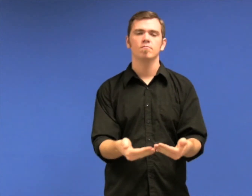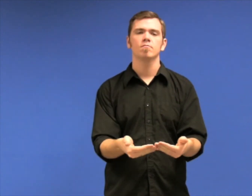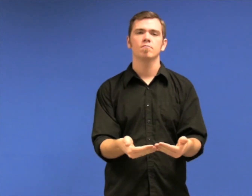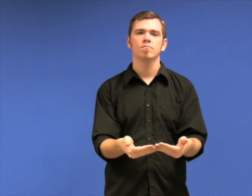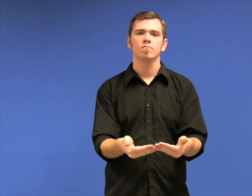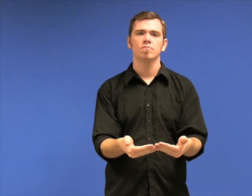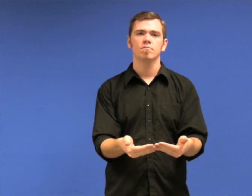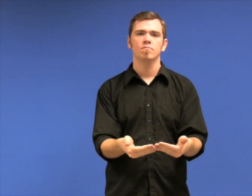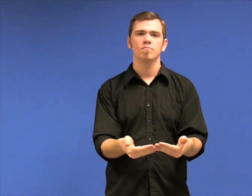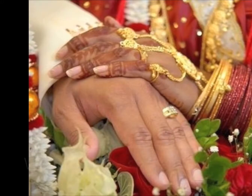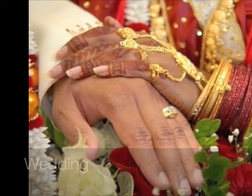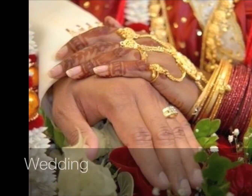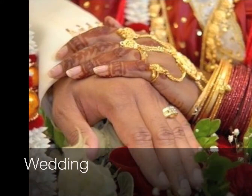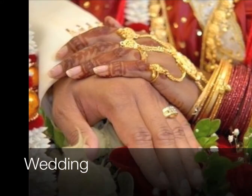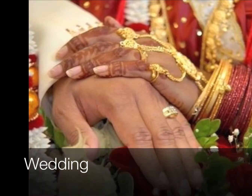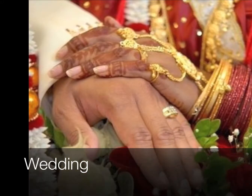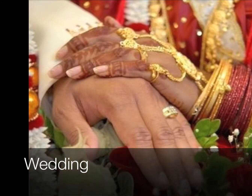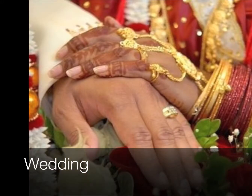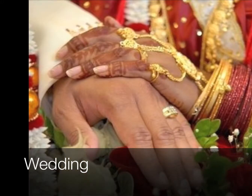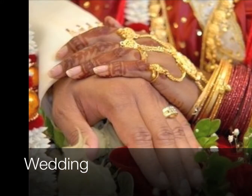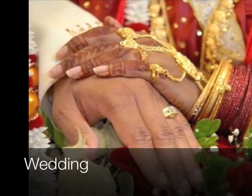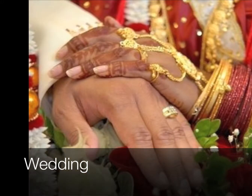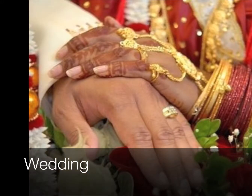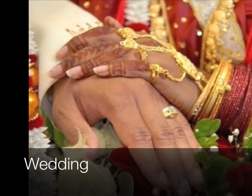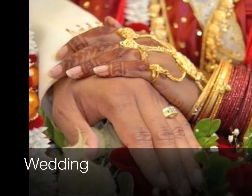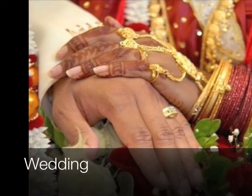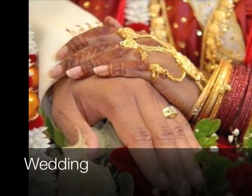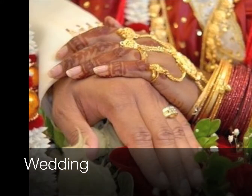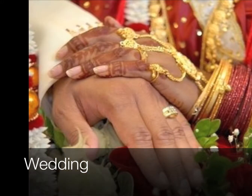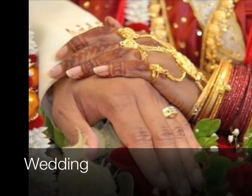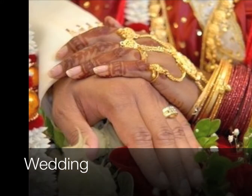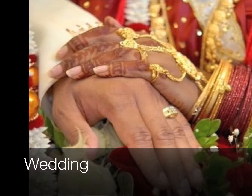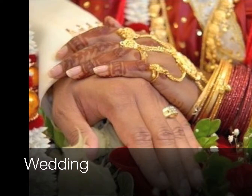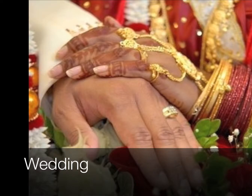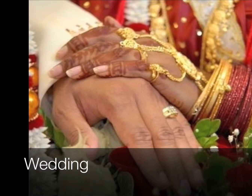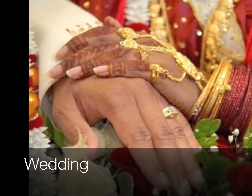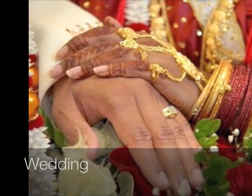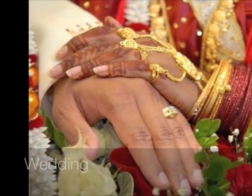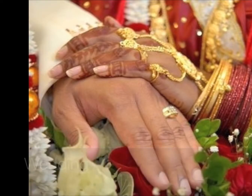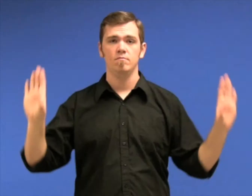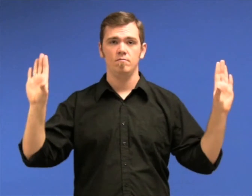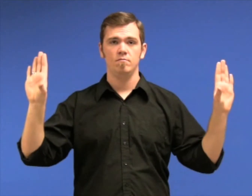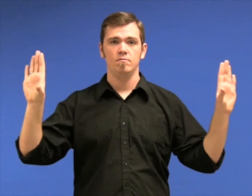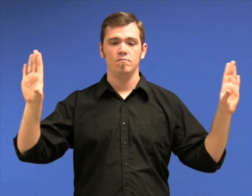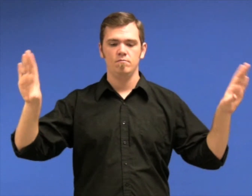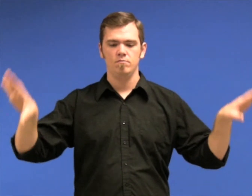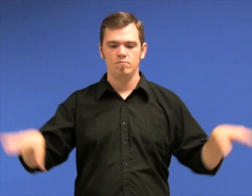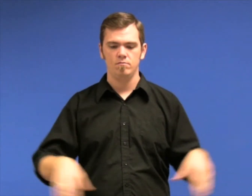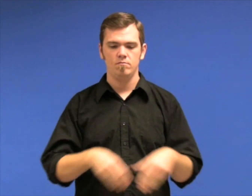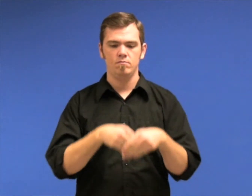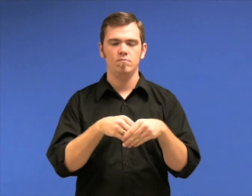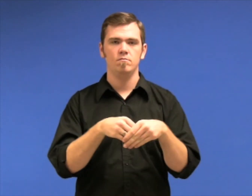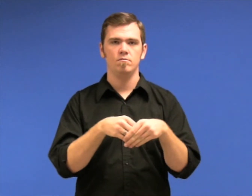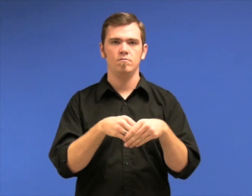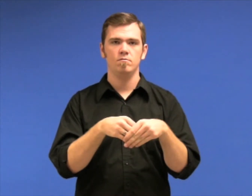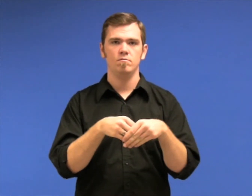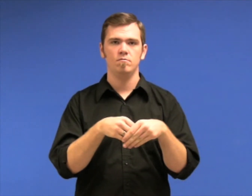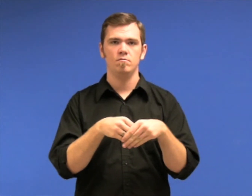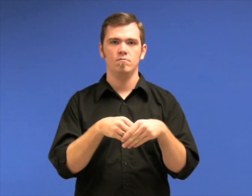Introduce. All right, now the sign for wedding. For somebody's wedding is wedding.